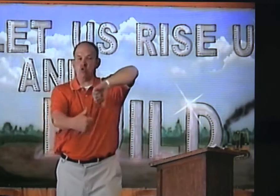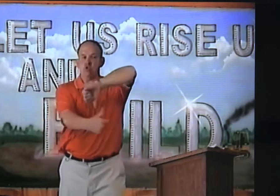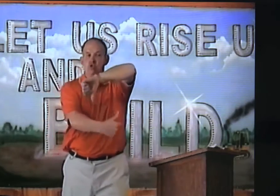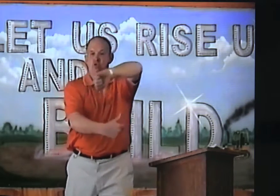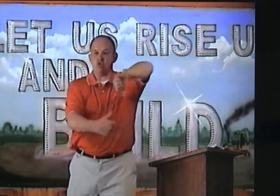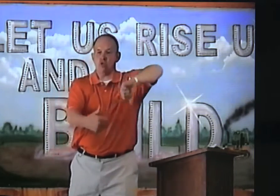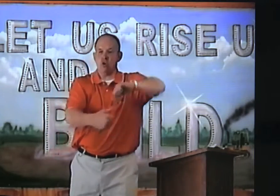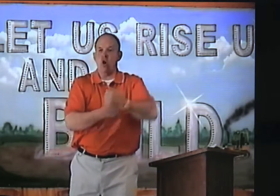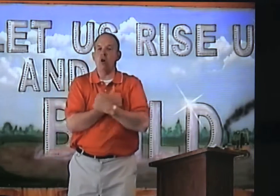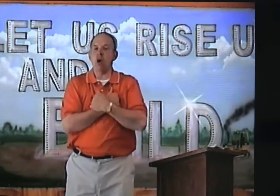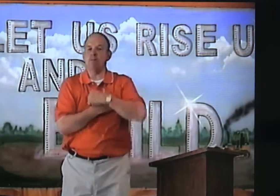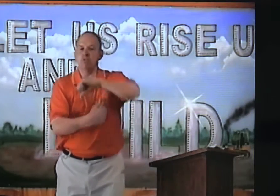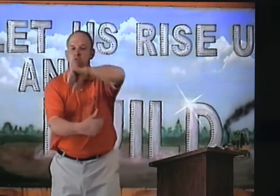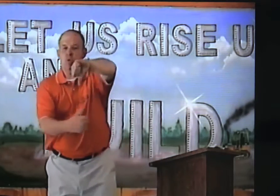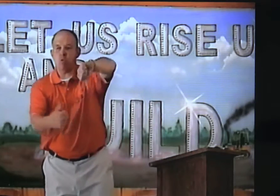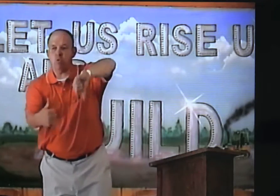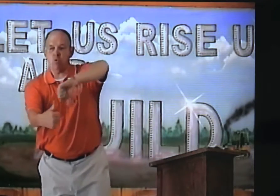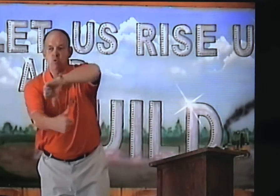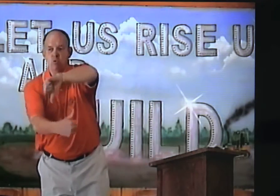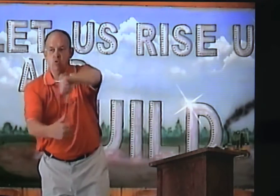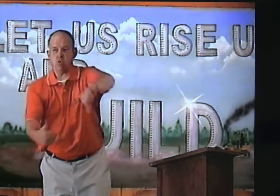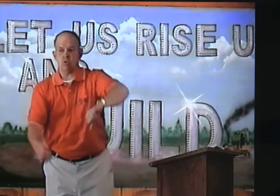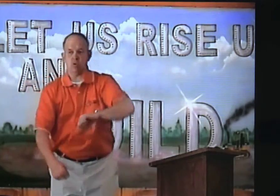is to love each other.